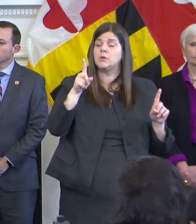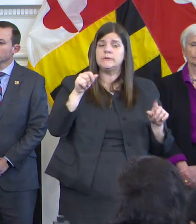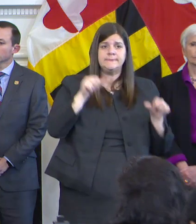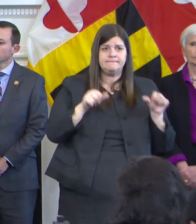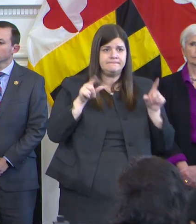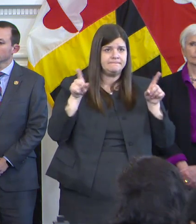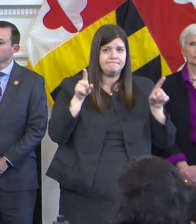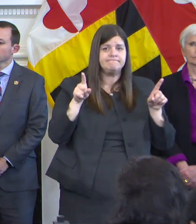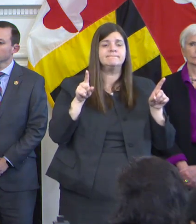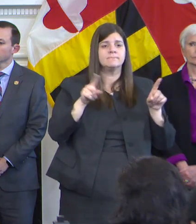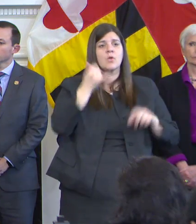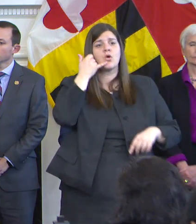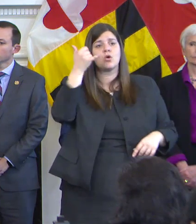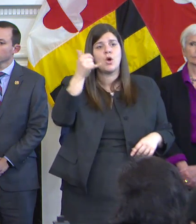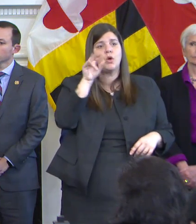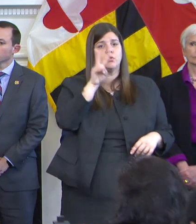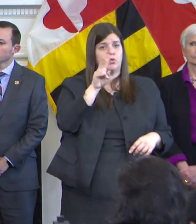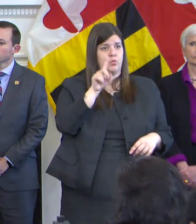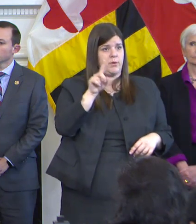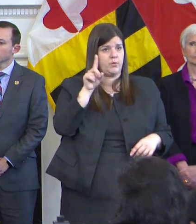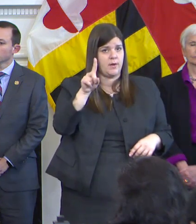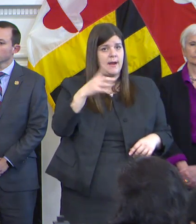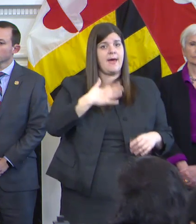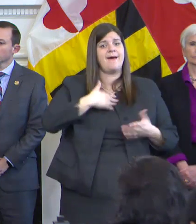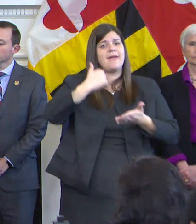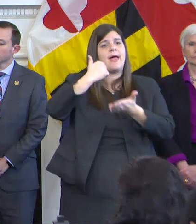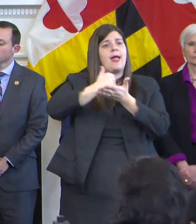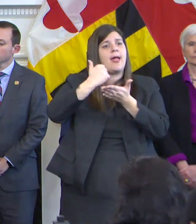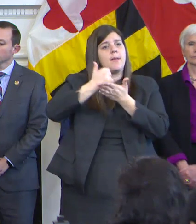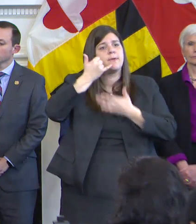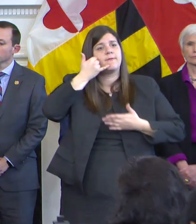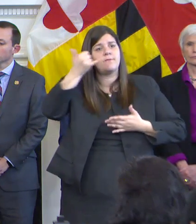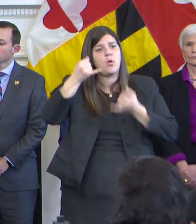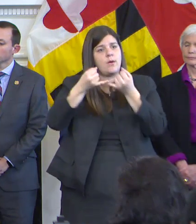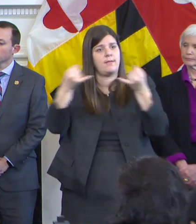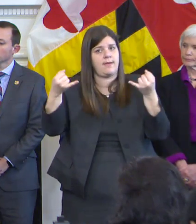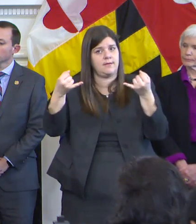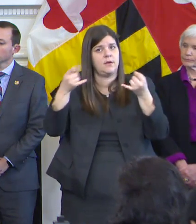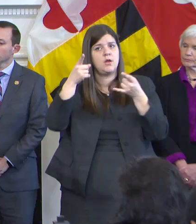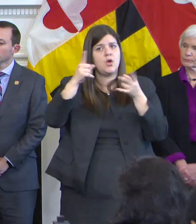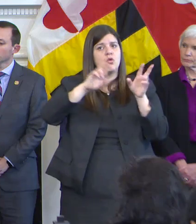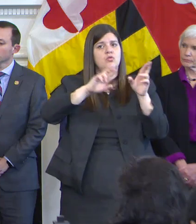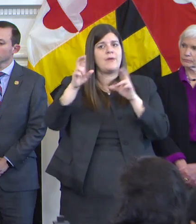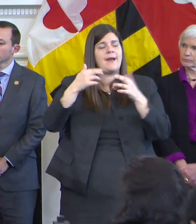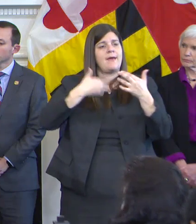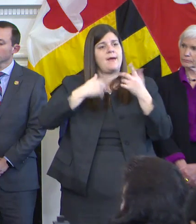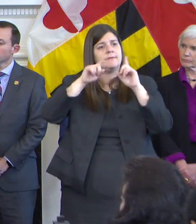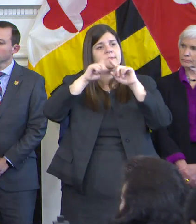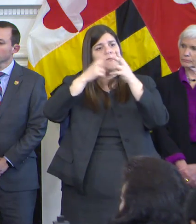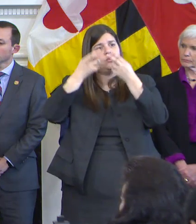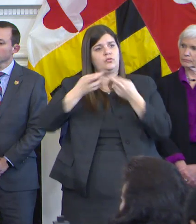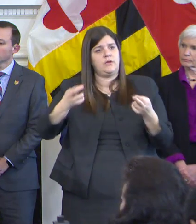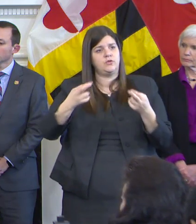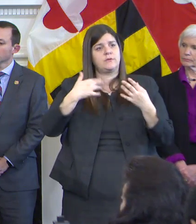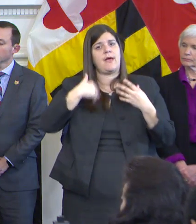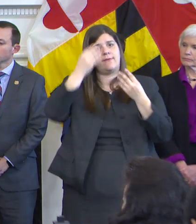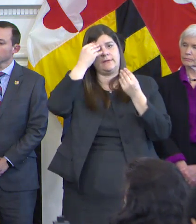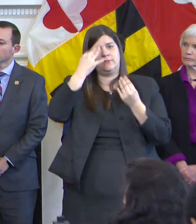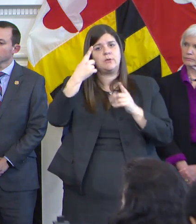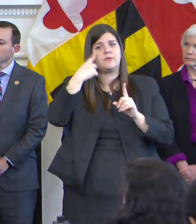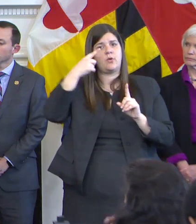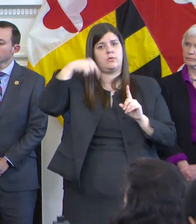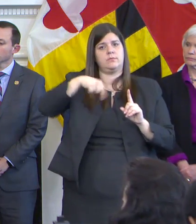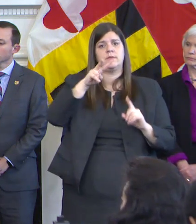helpline representative to get information and community resources for the virus. With that, I may